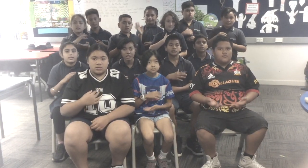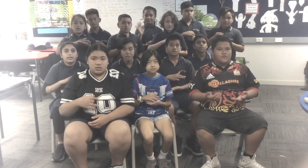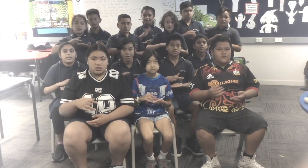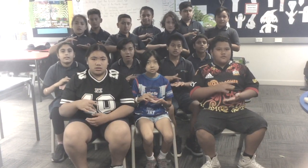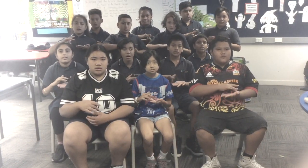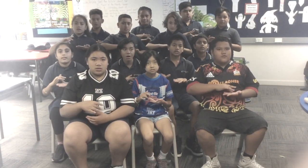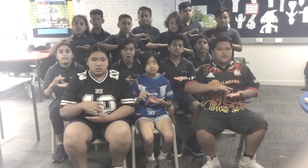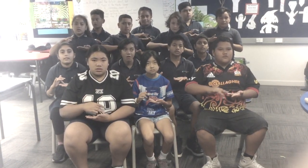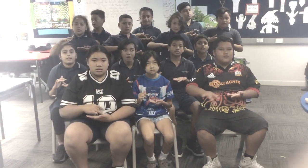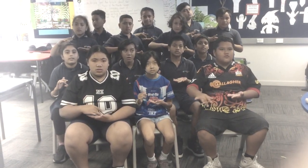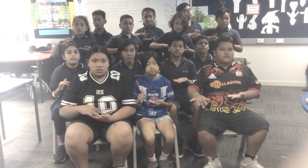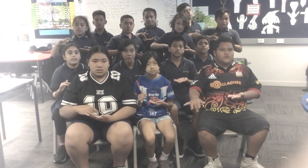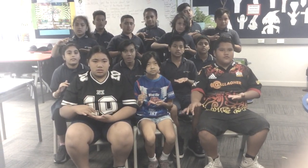It's gone.